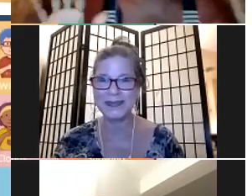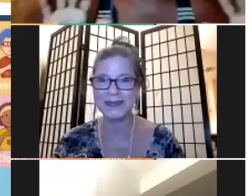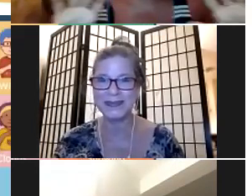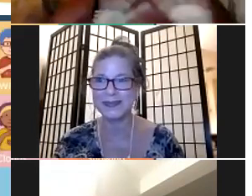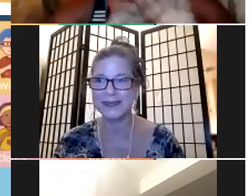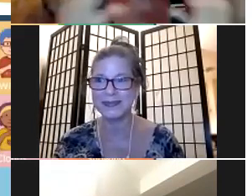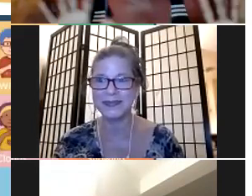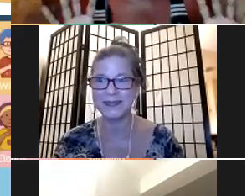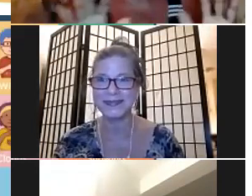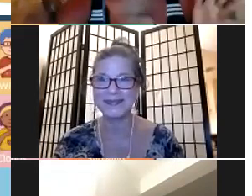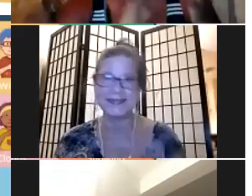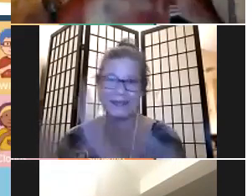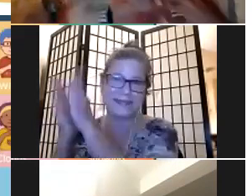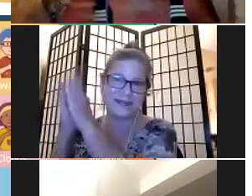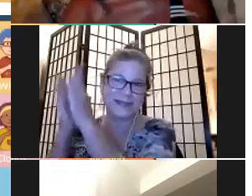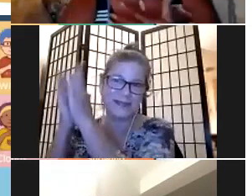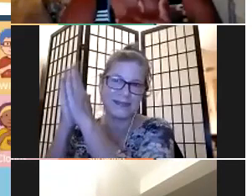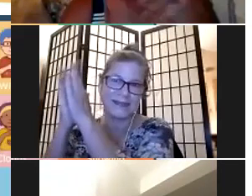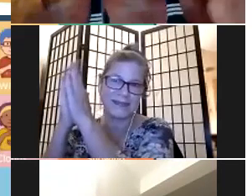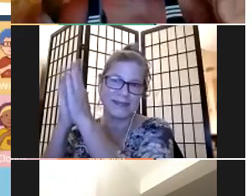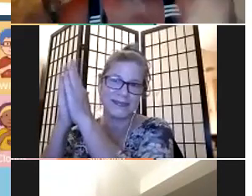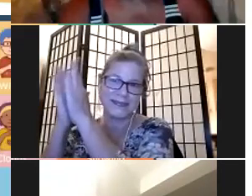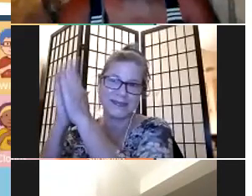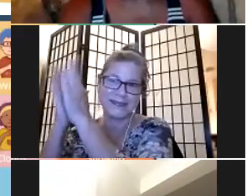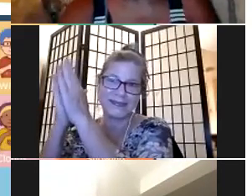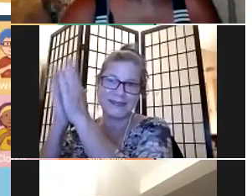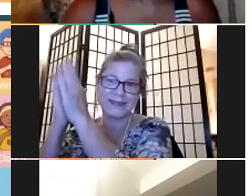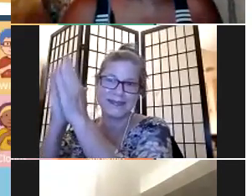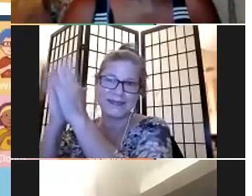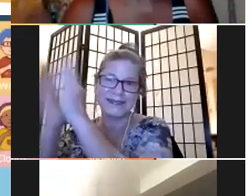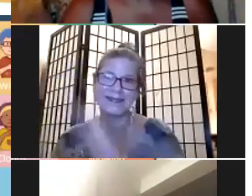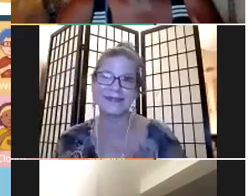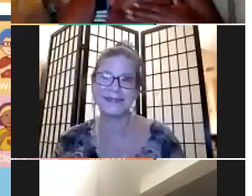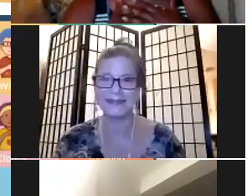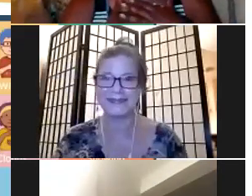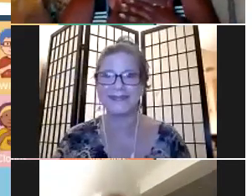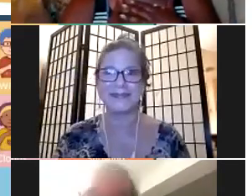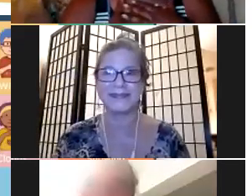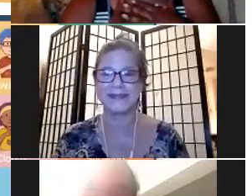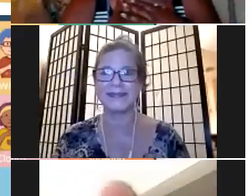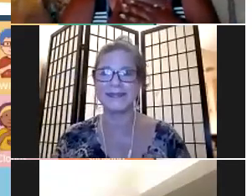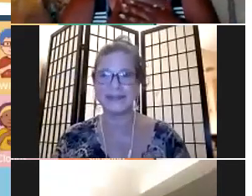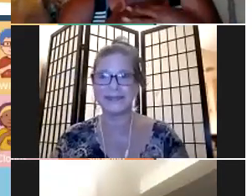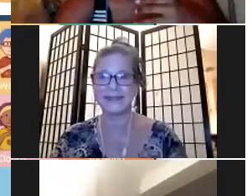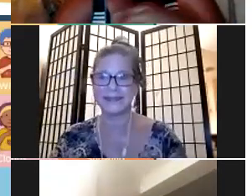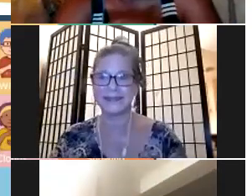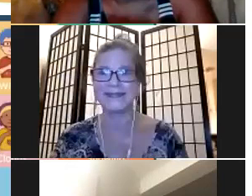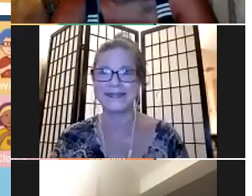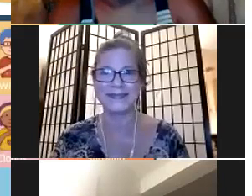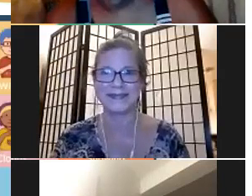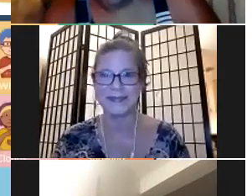I'm excited. I love this language. This language is, oh my God, I get excited. So I can see excuse your me, I'm smile. sorry.